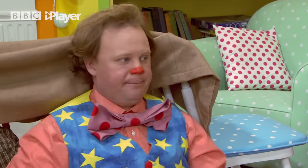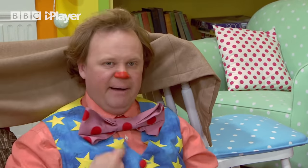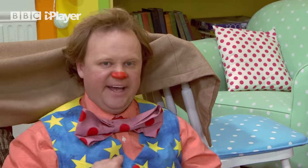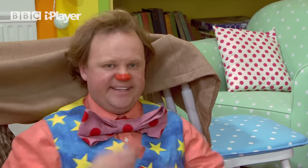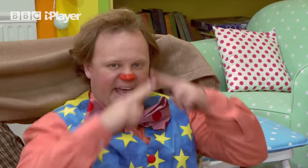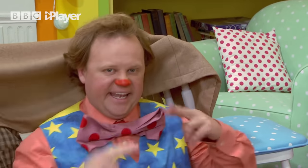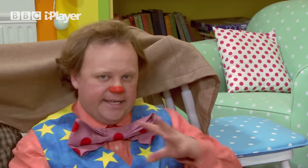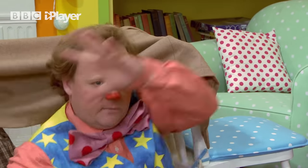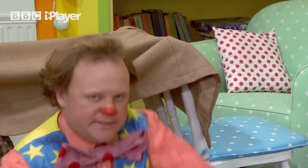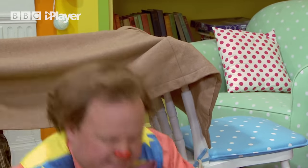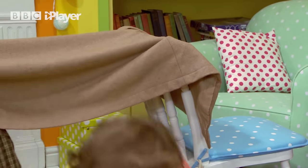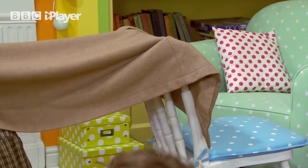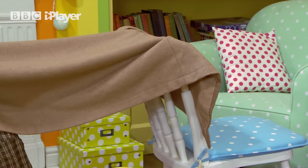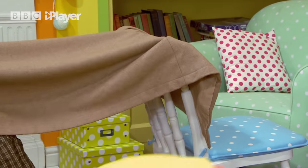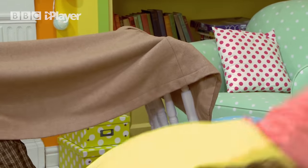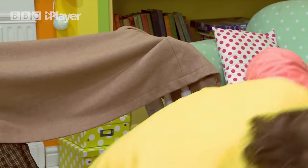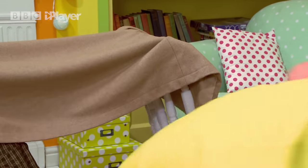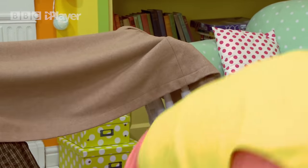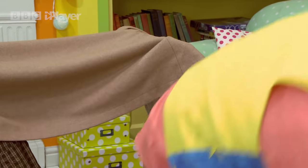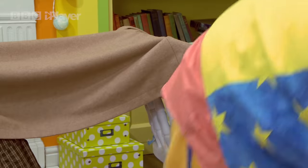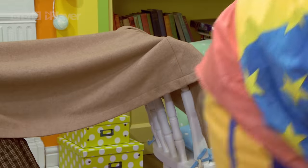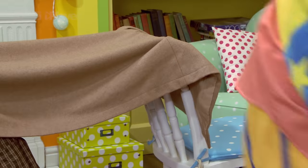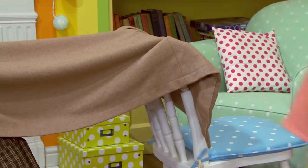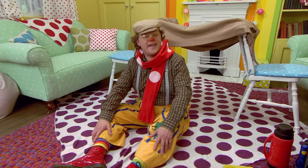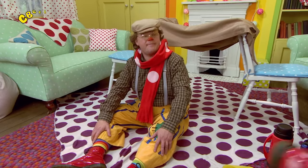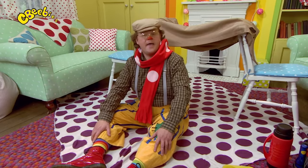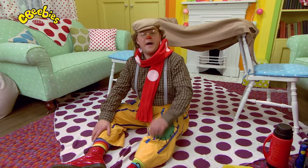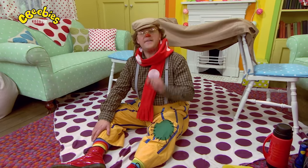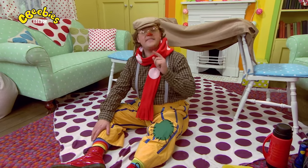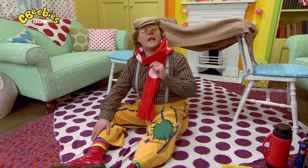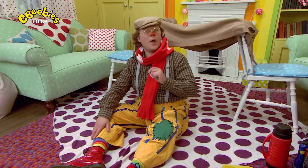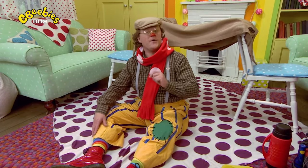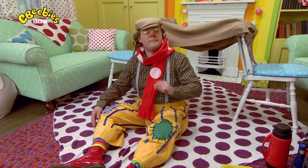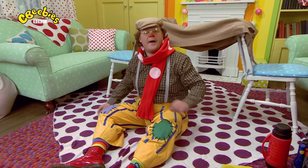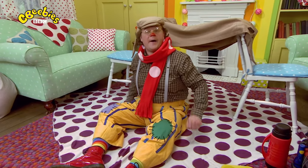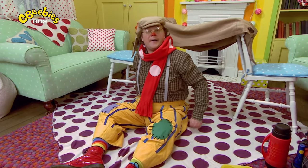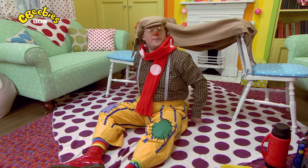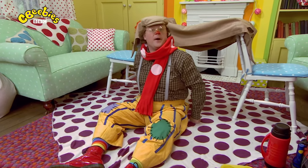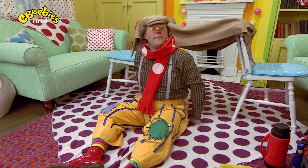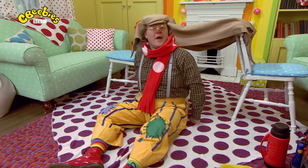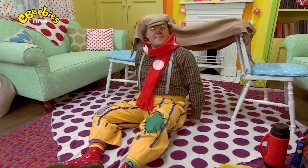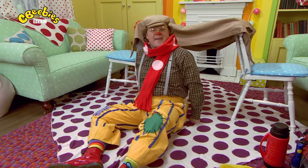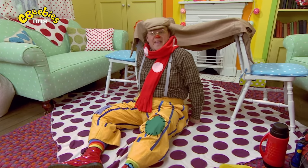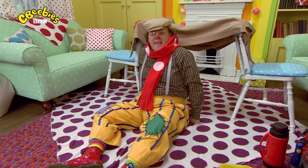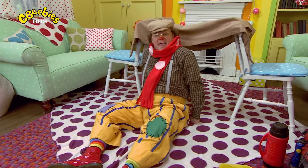my tent that's it there you go it's got young legs i'll just close my eyes while i'm waiting